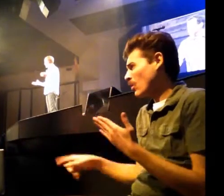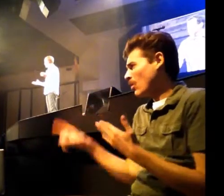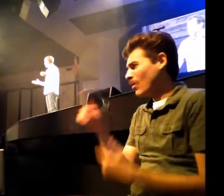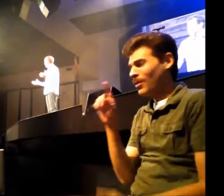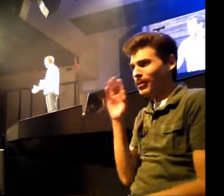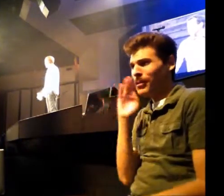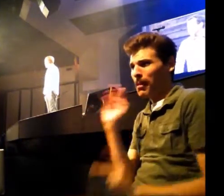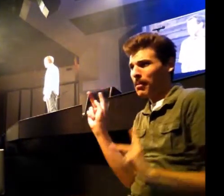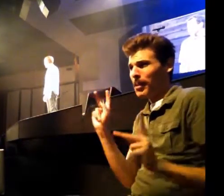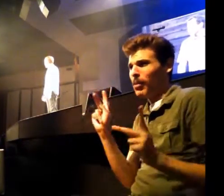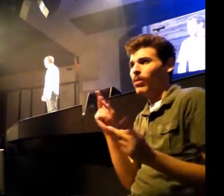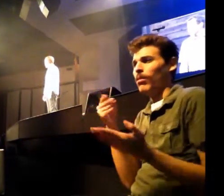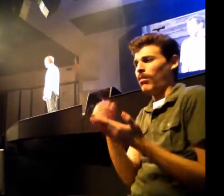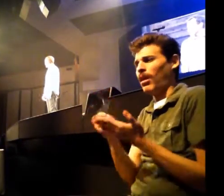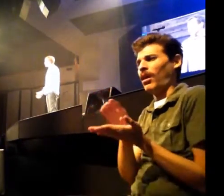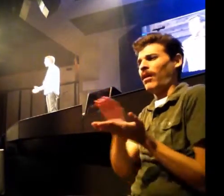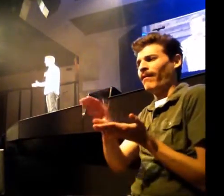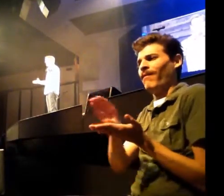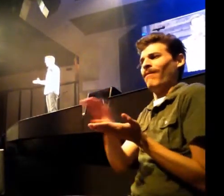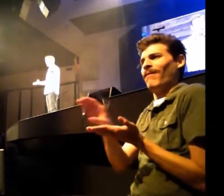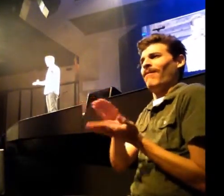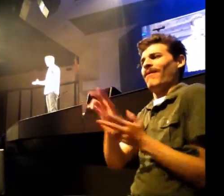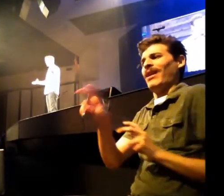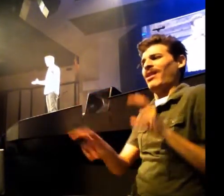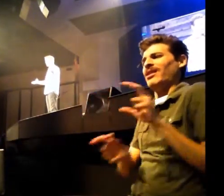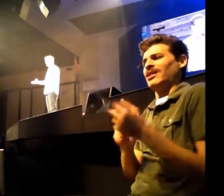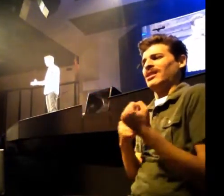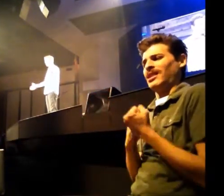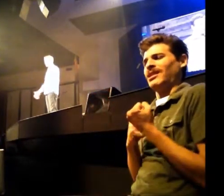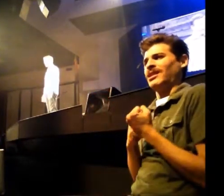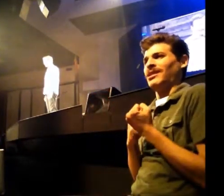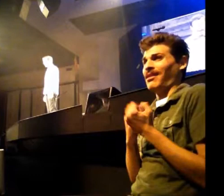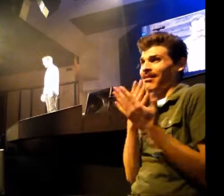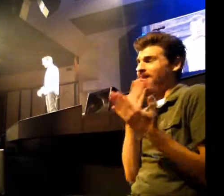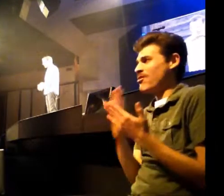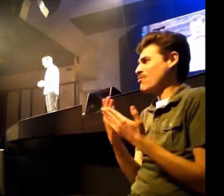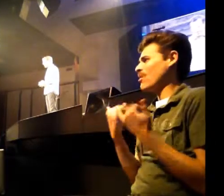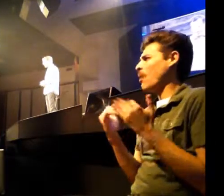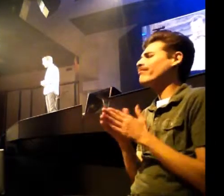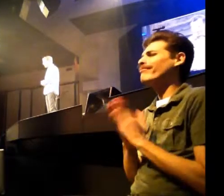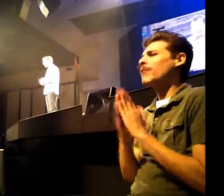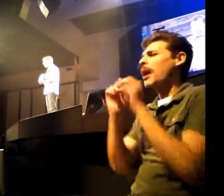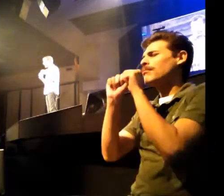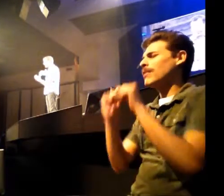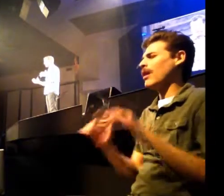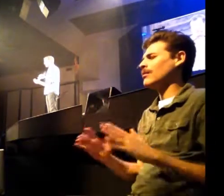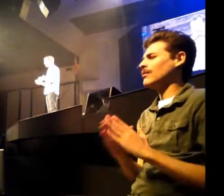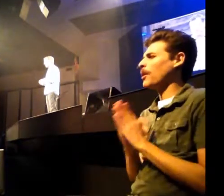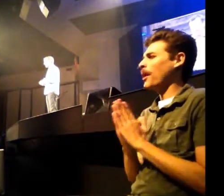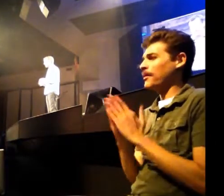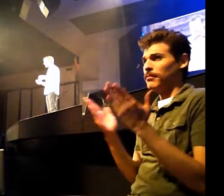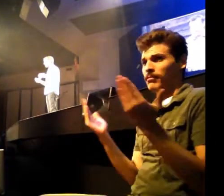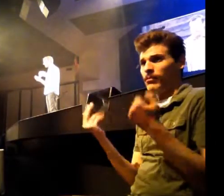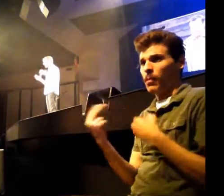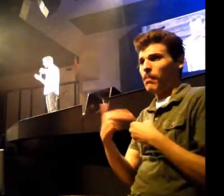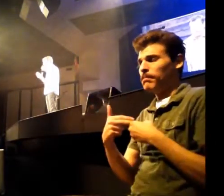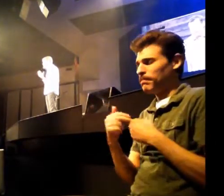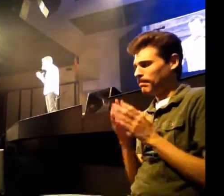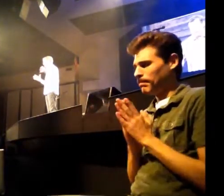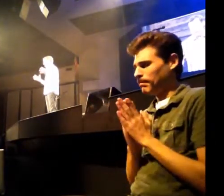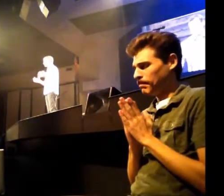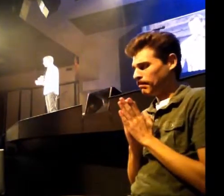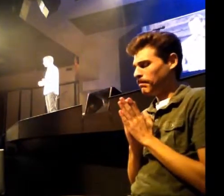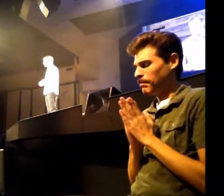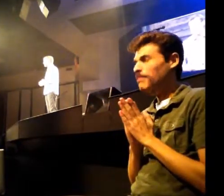it's doing. So as we do this, let me say a prayer. Would you bow your heads with me? Father, we come before you and we just thank you for this time to just come